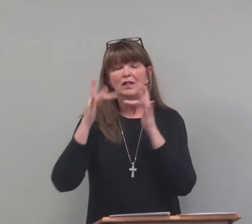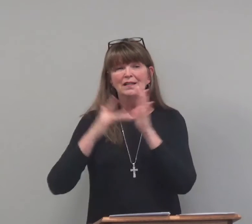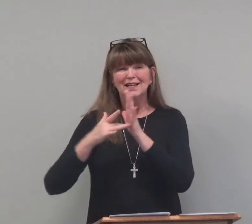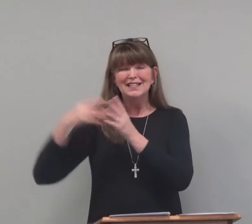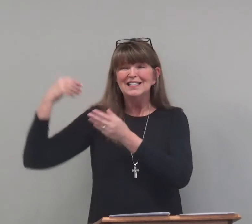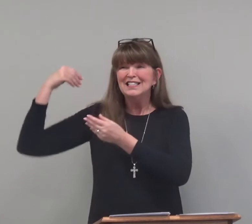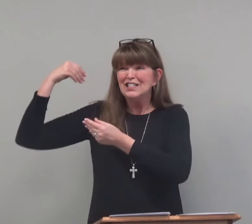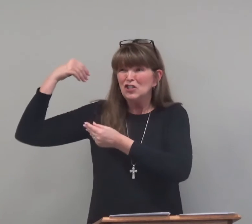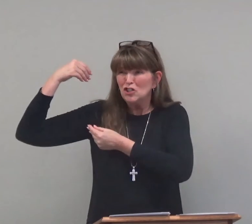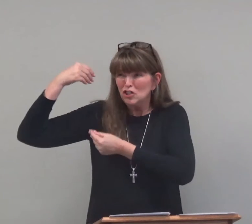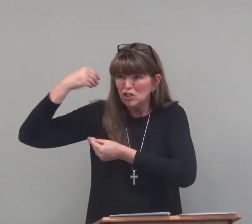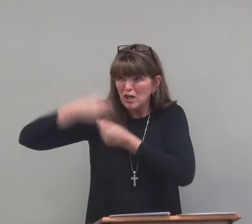physical presence said yes.